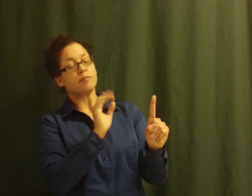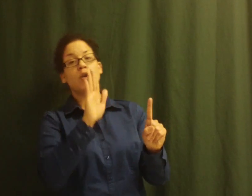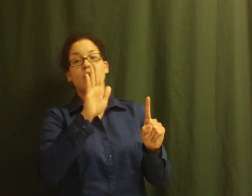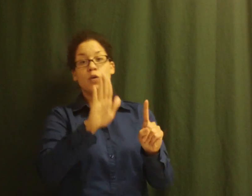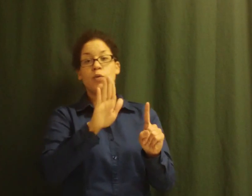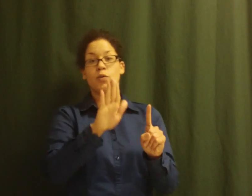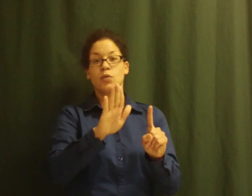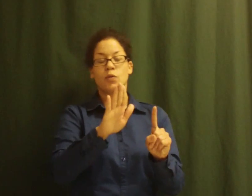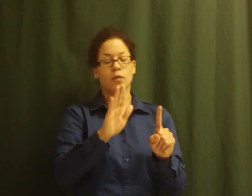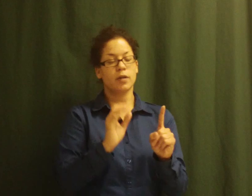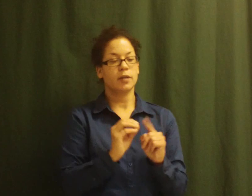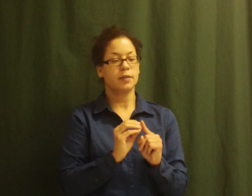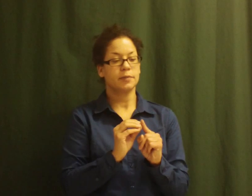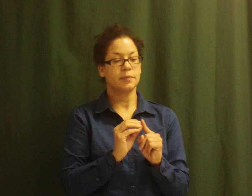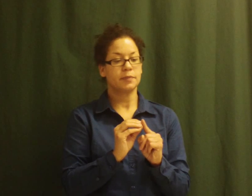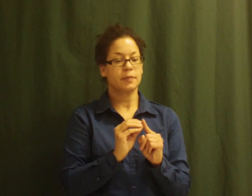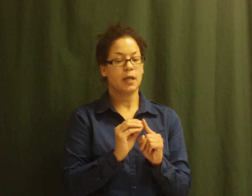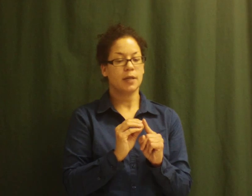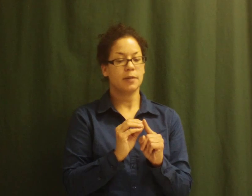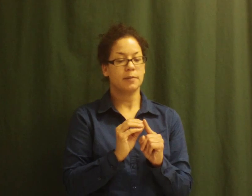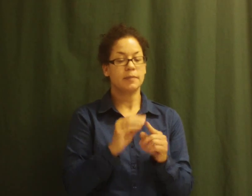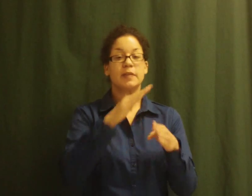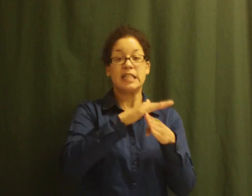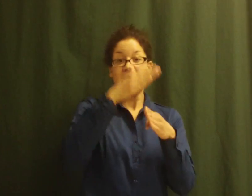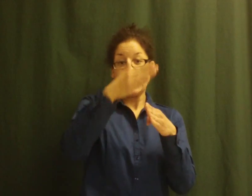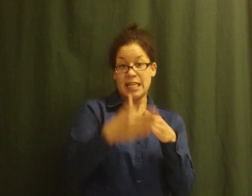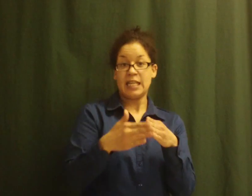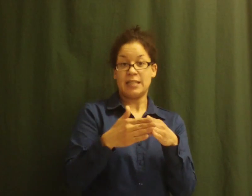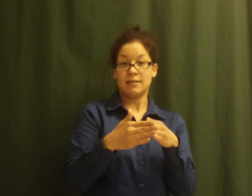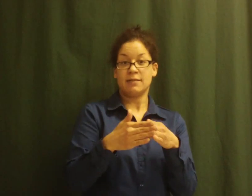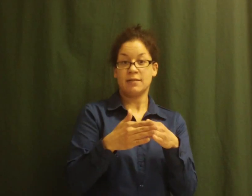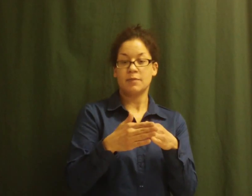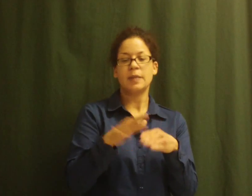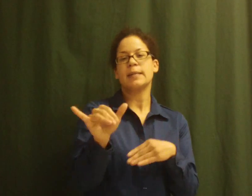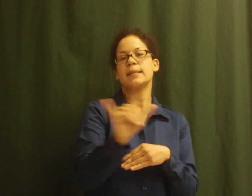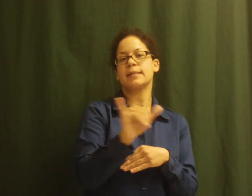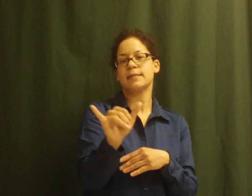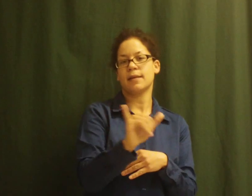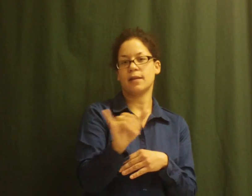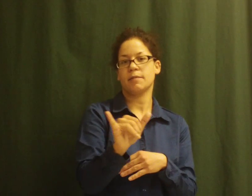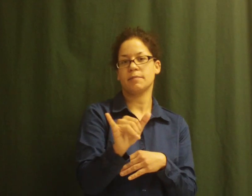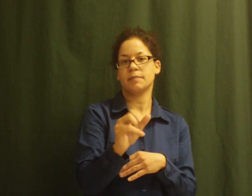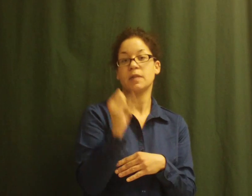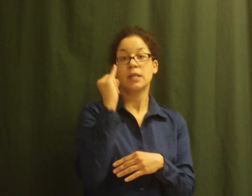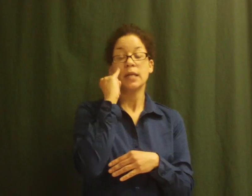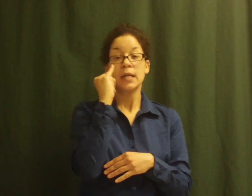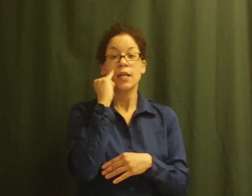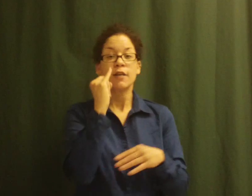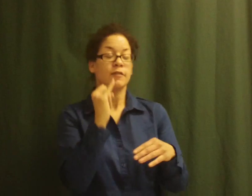It would be wrong to tilt the playing field in favor of your friend.